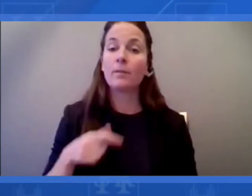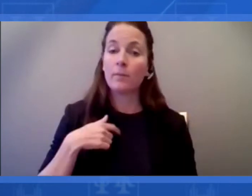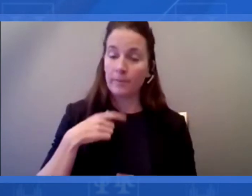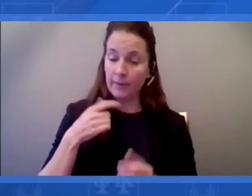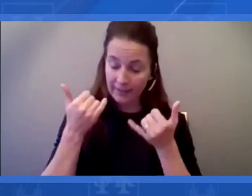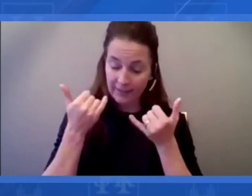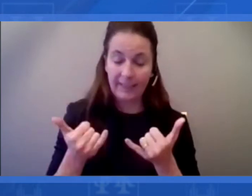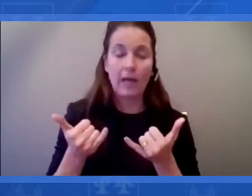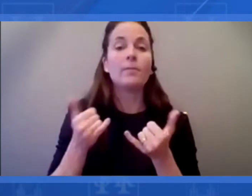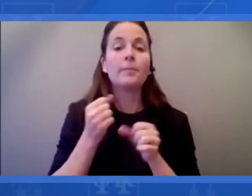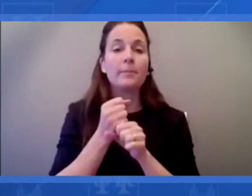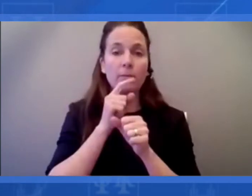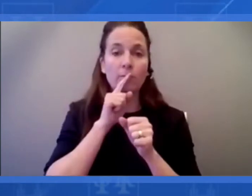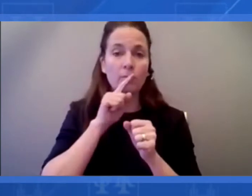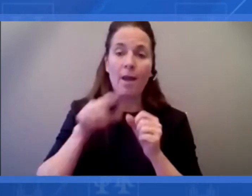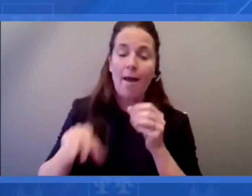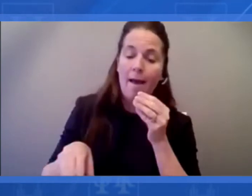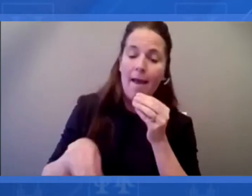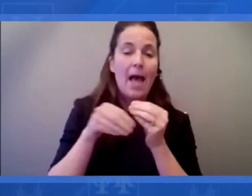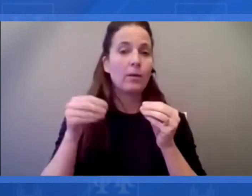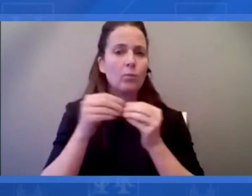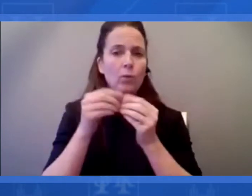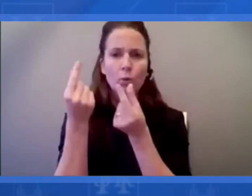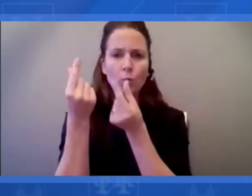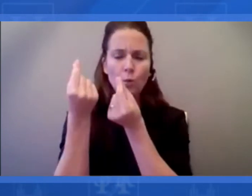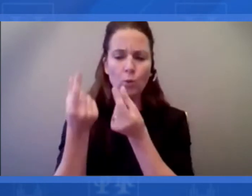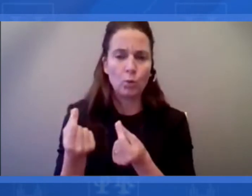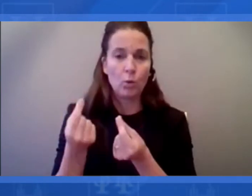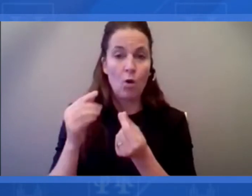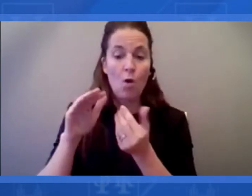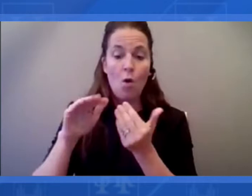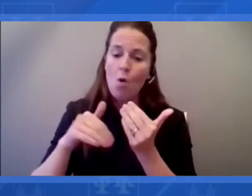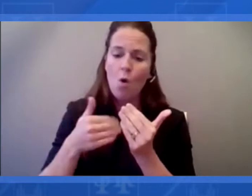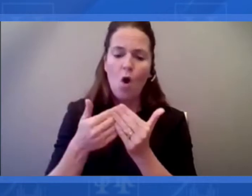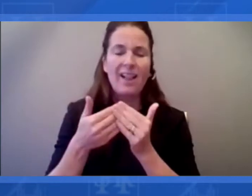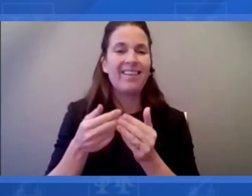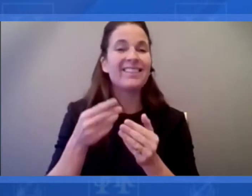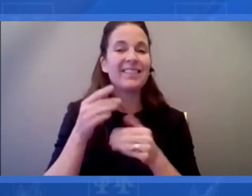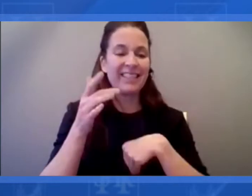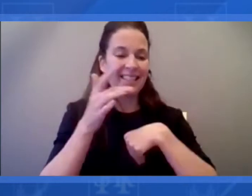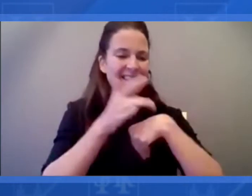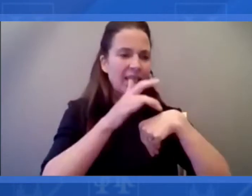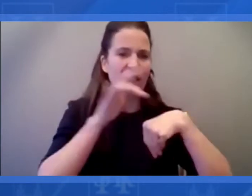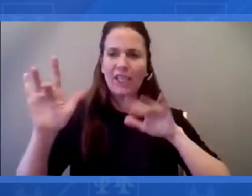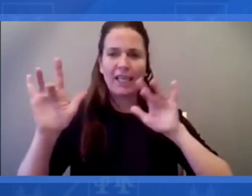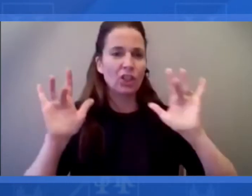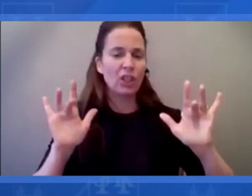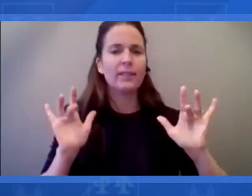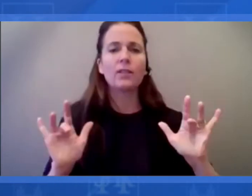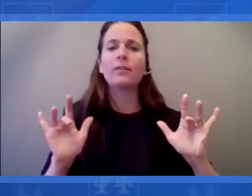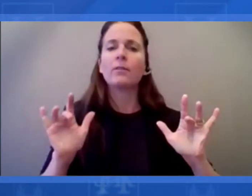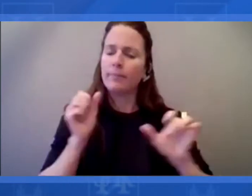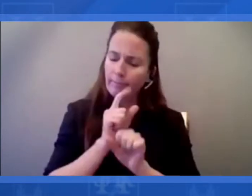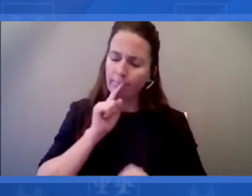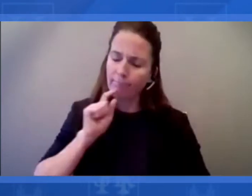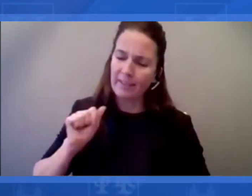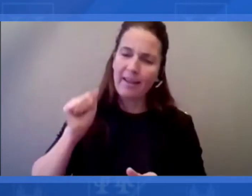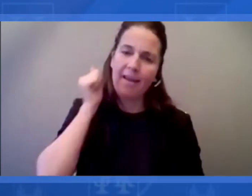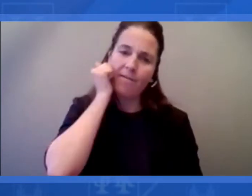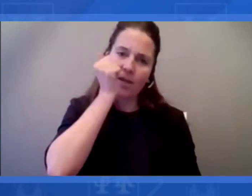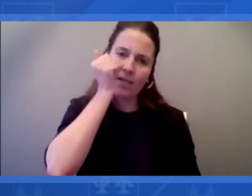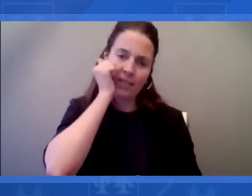regular cleaning routine. All high-touch surfaces on HSR vehicles are sanitized nightly